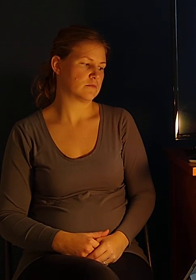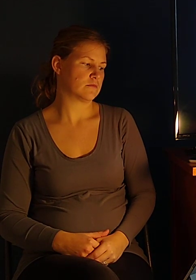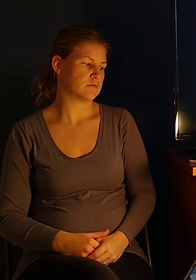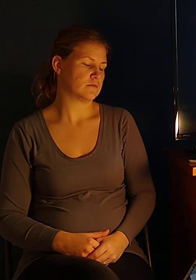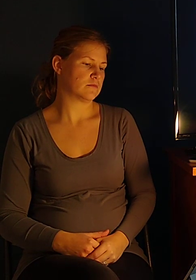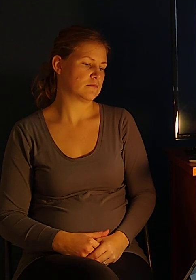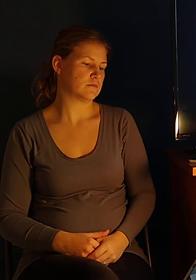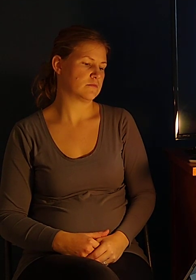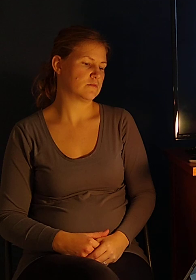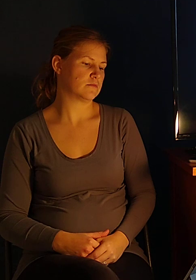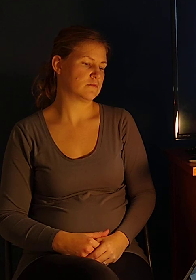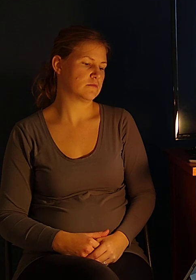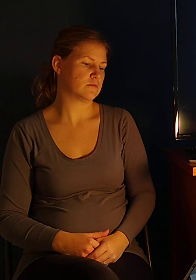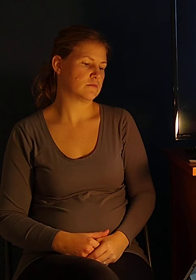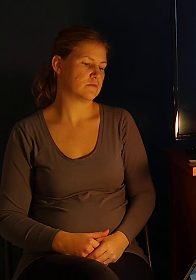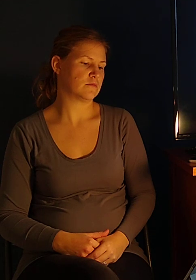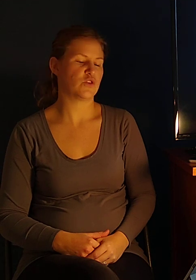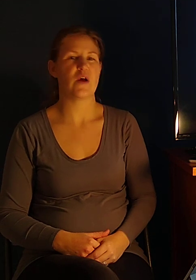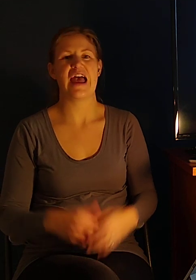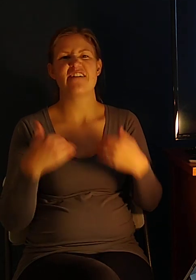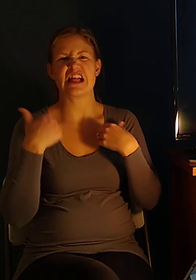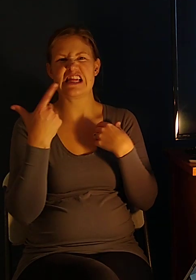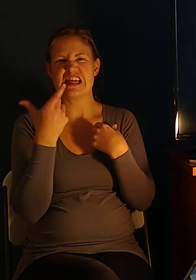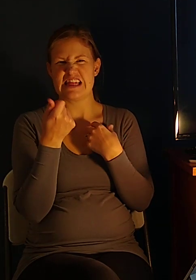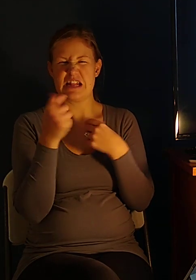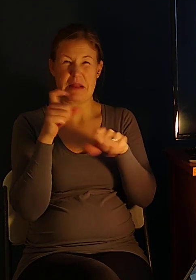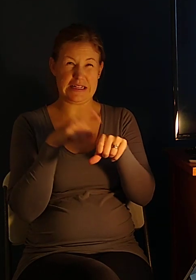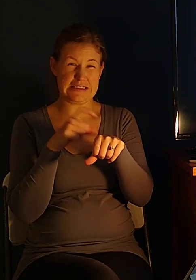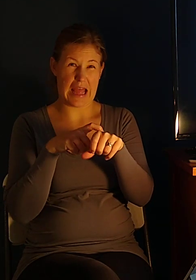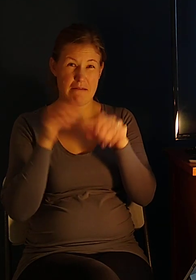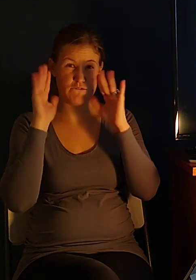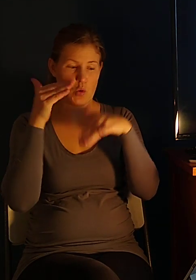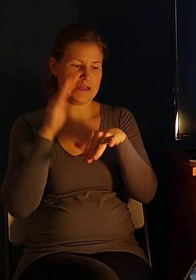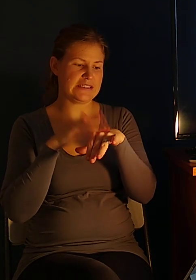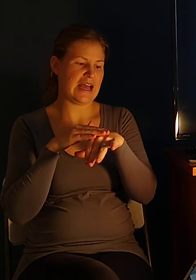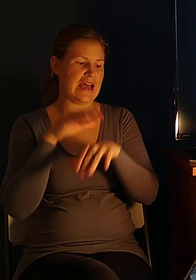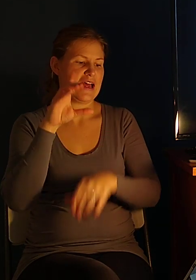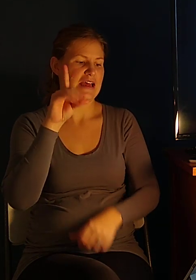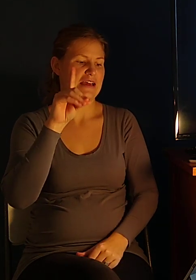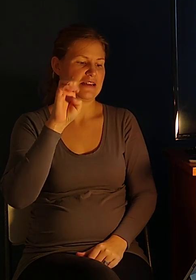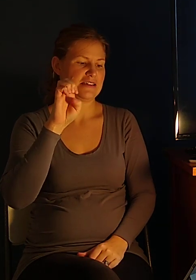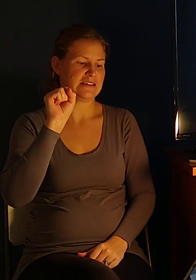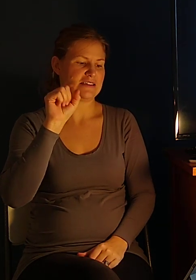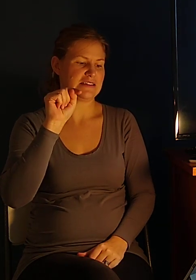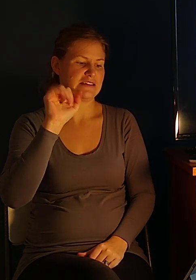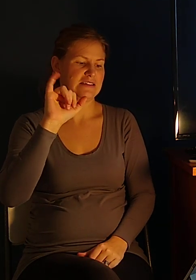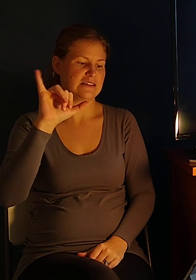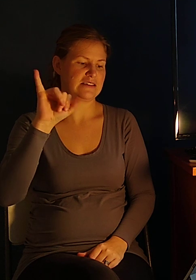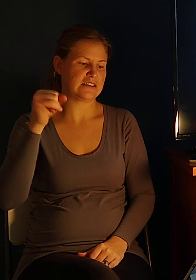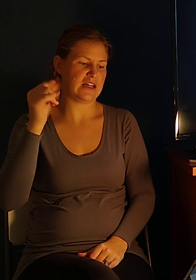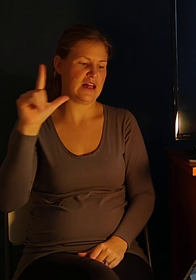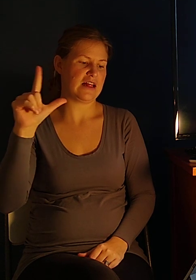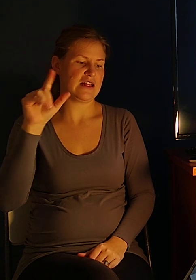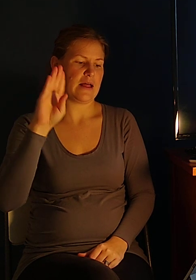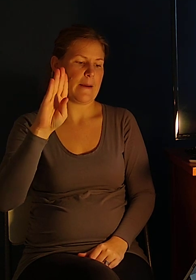And then we're going to spend just a little time looking at the Distill Bauhaus